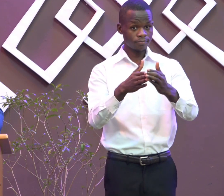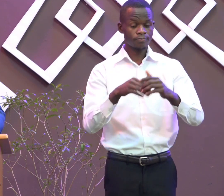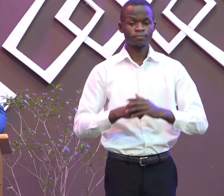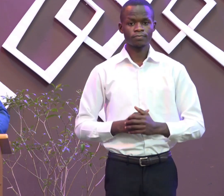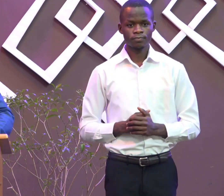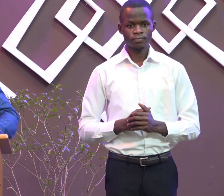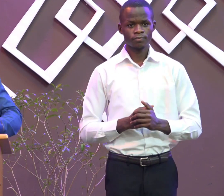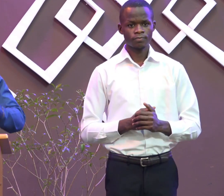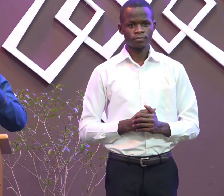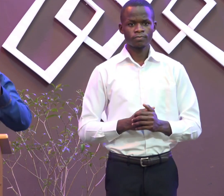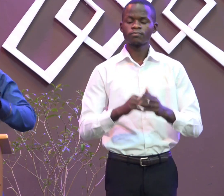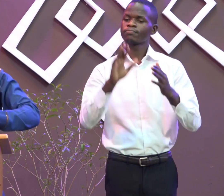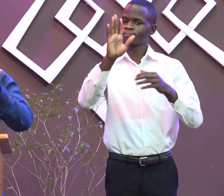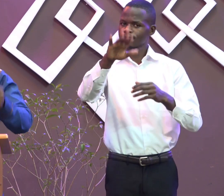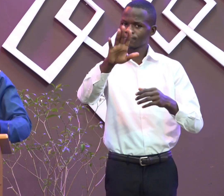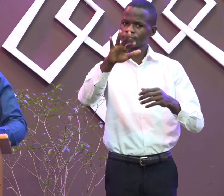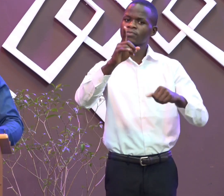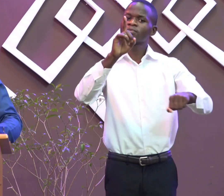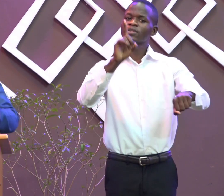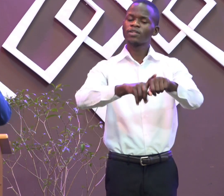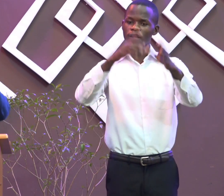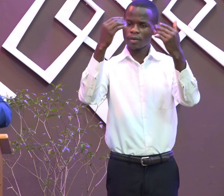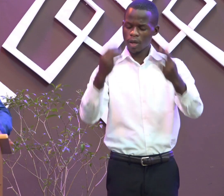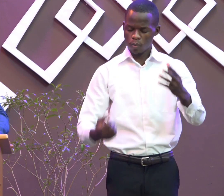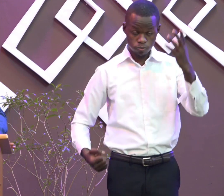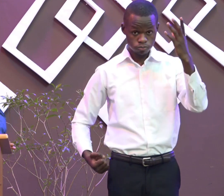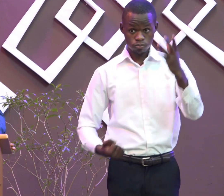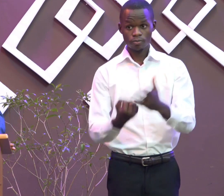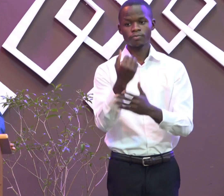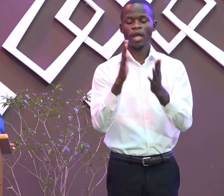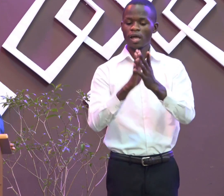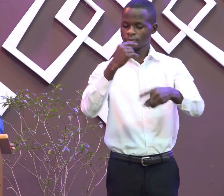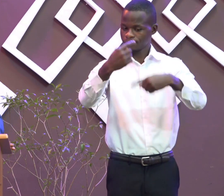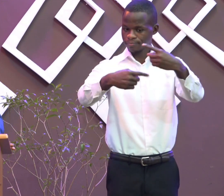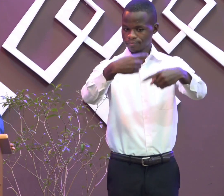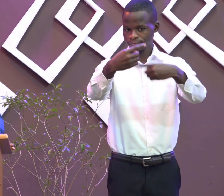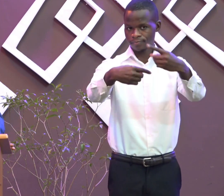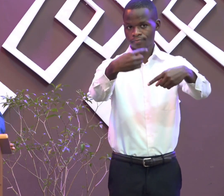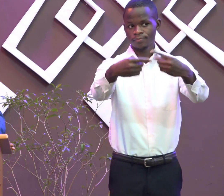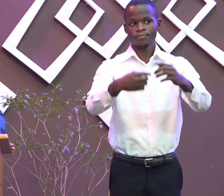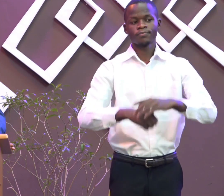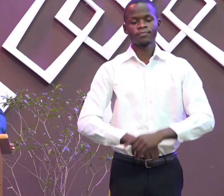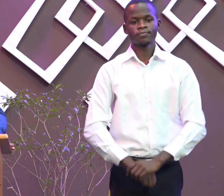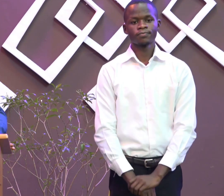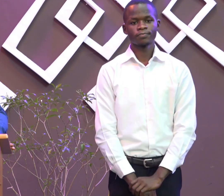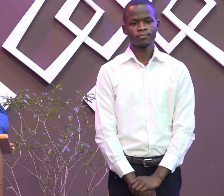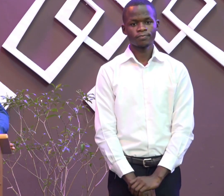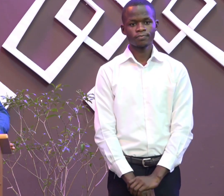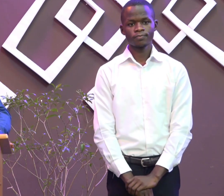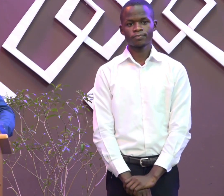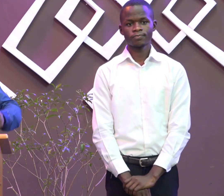zona. That it is time to raise up and move again. Ke kaseera tugolokoke tuddemu tutambule